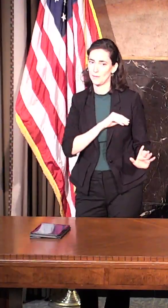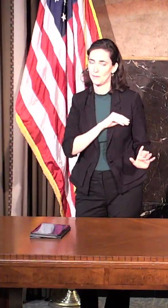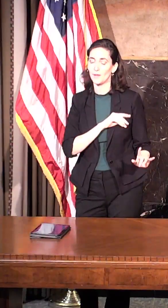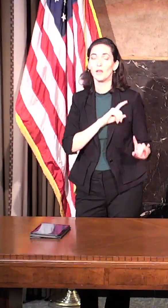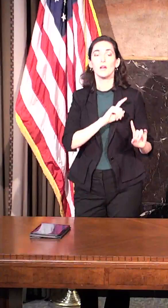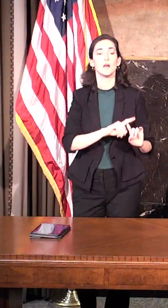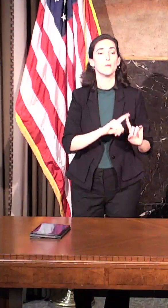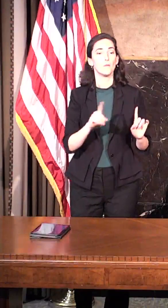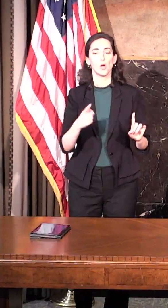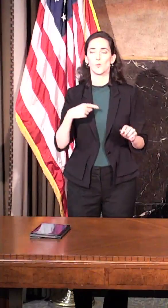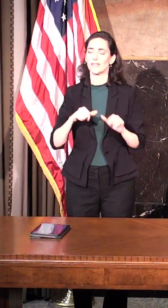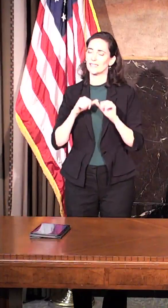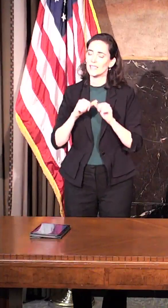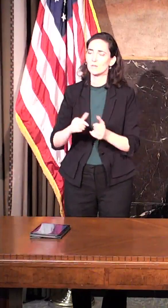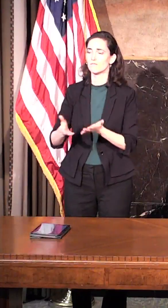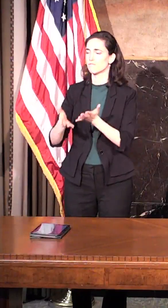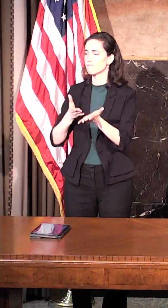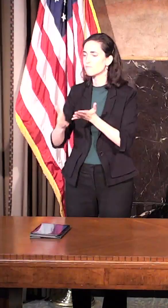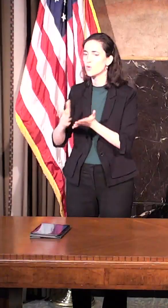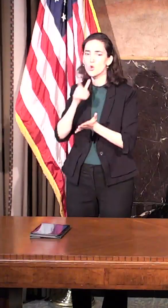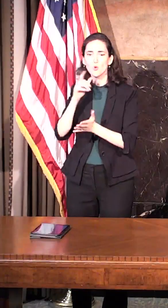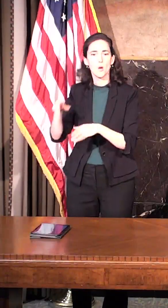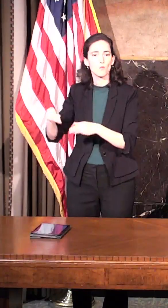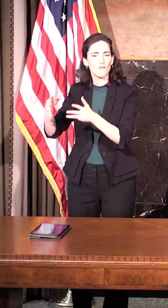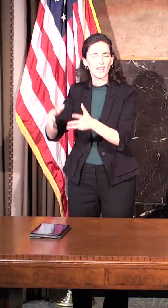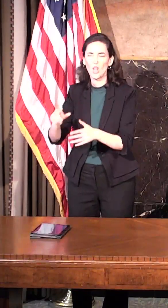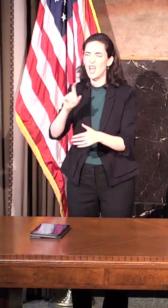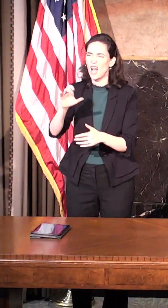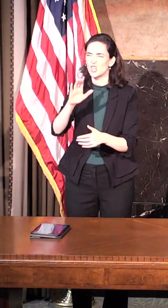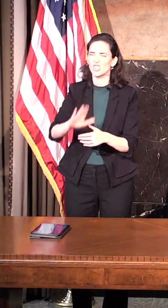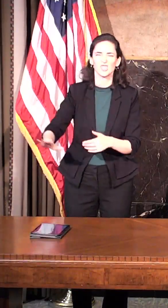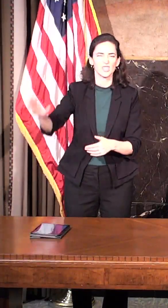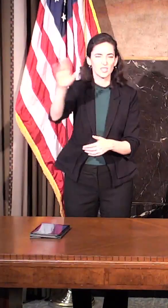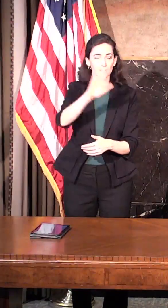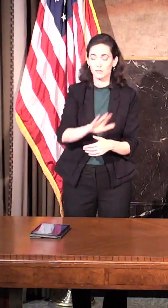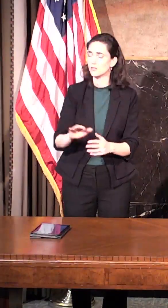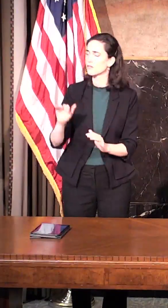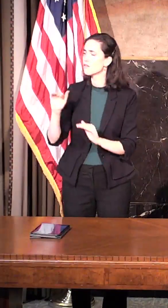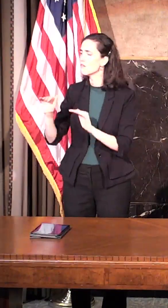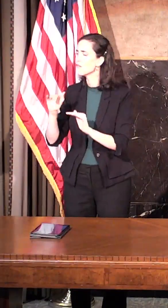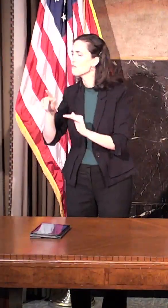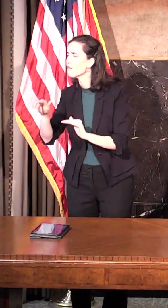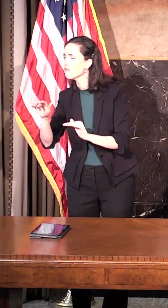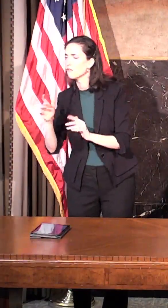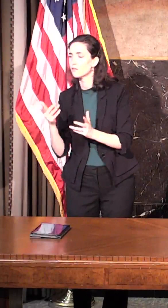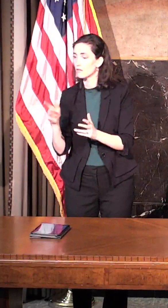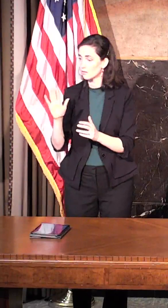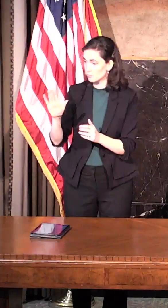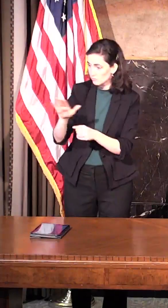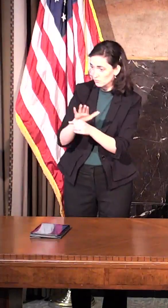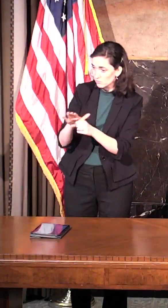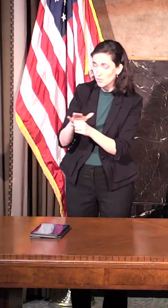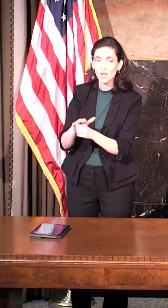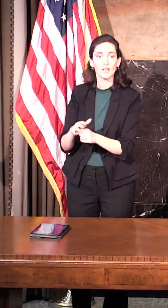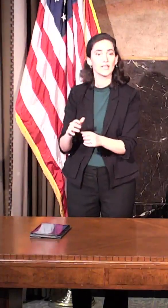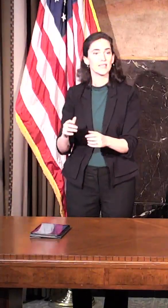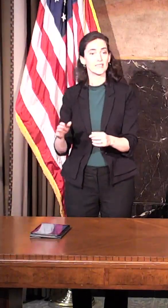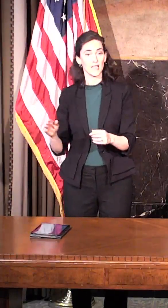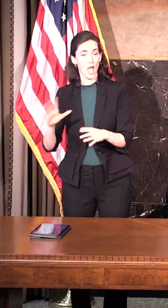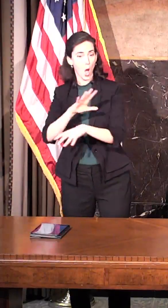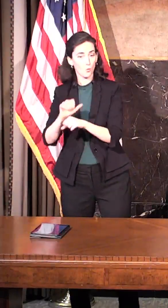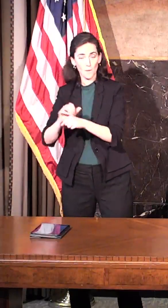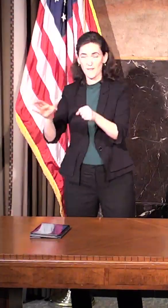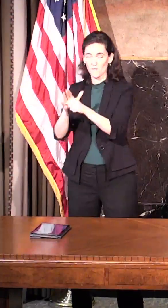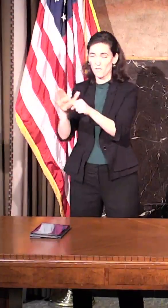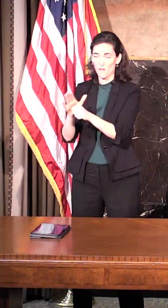continually converse with those enrolled providers, hundreds of them around the state, and try to detect as soon as there's some slack in